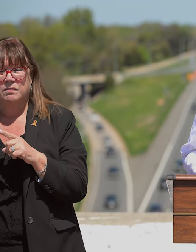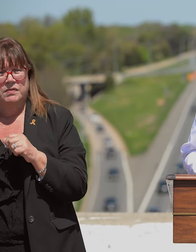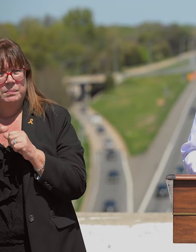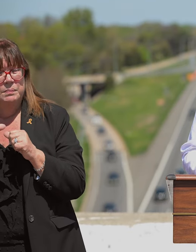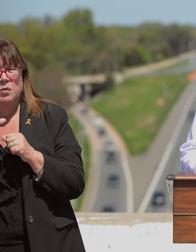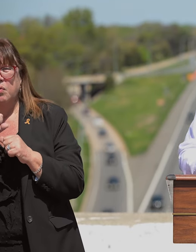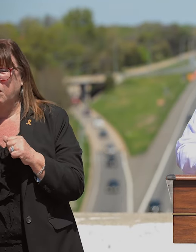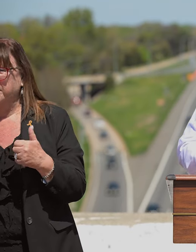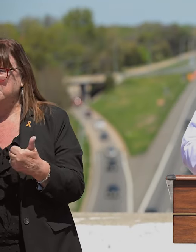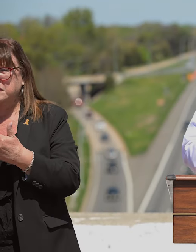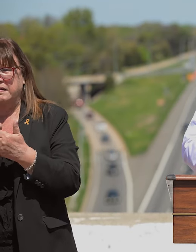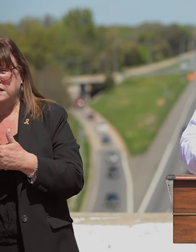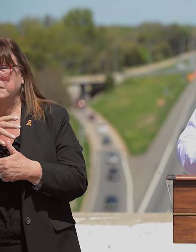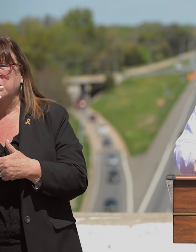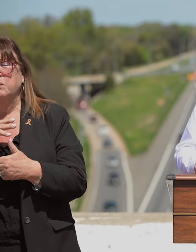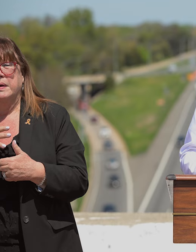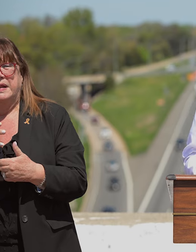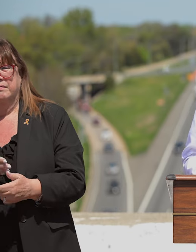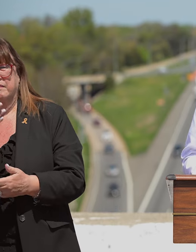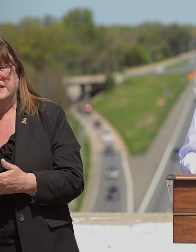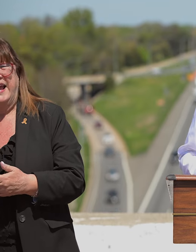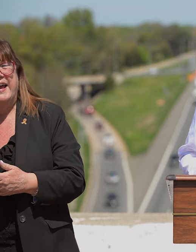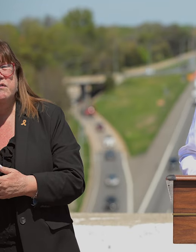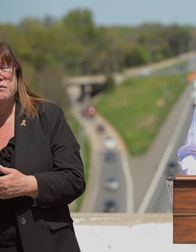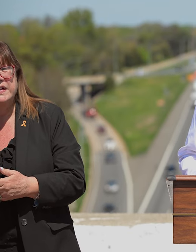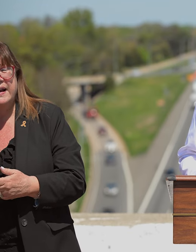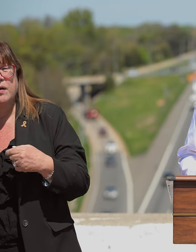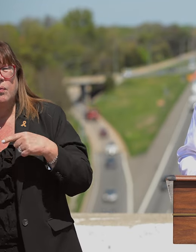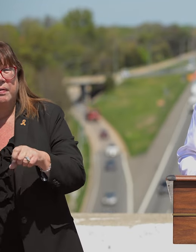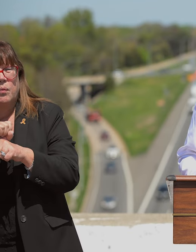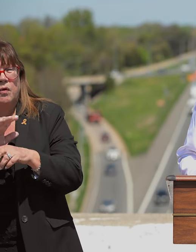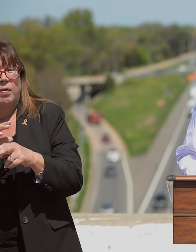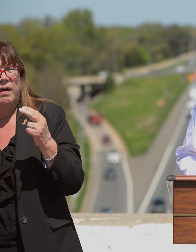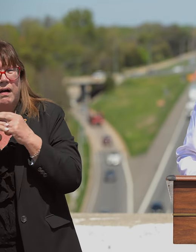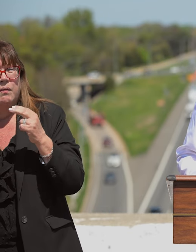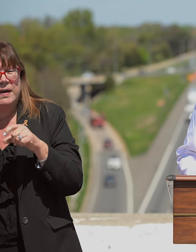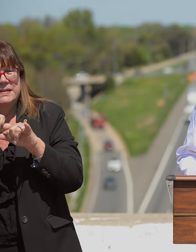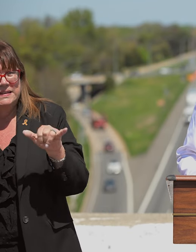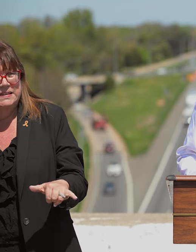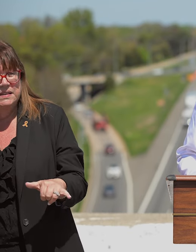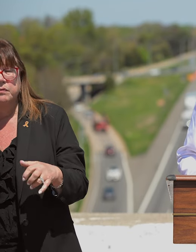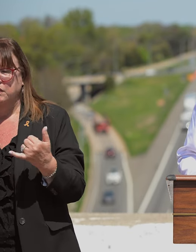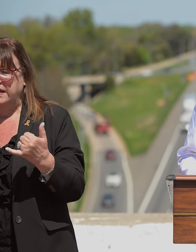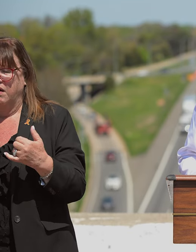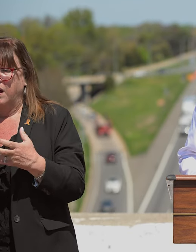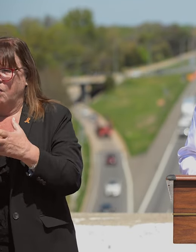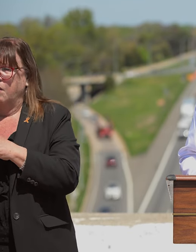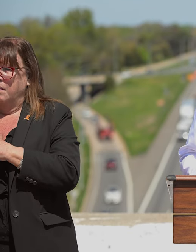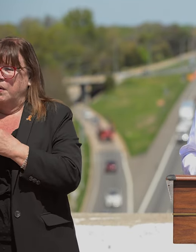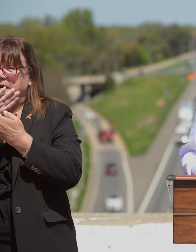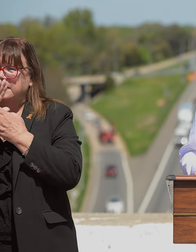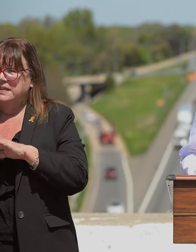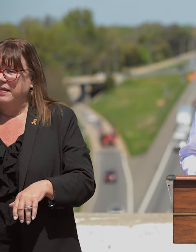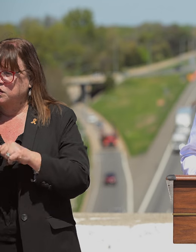challenges men and women face every day as they work to improve our highway system. At this time, I'd like to pause for a moment of silence to remember